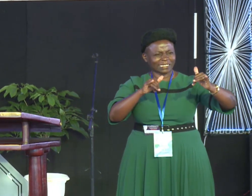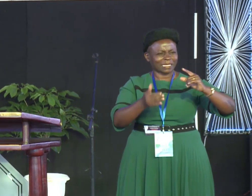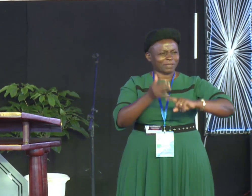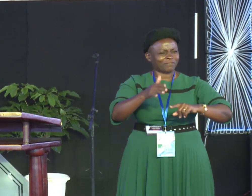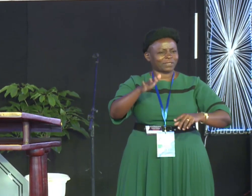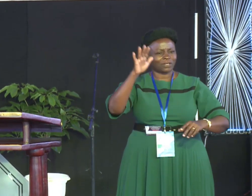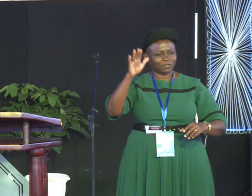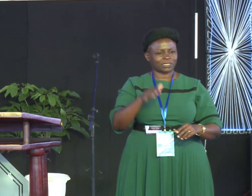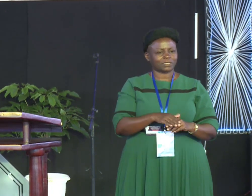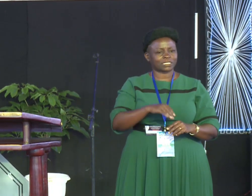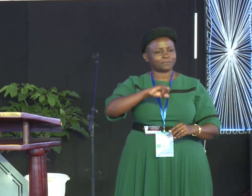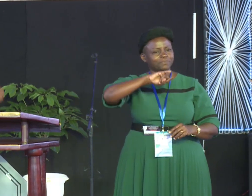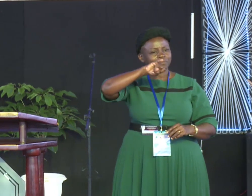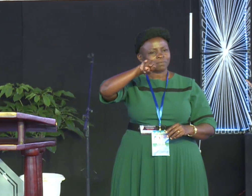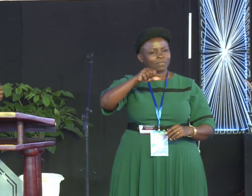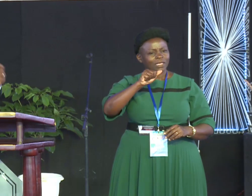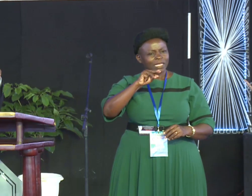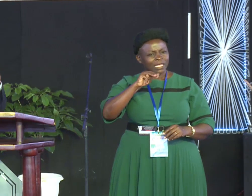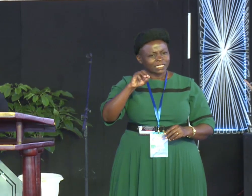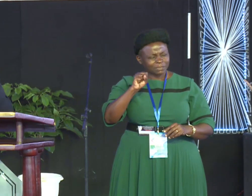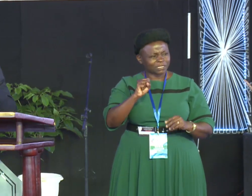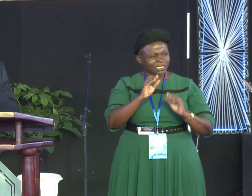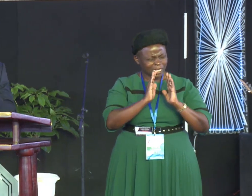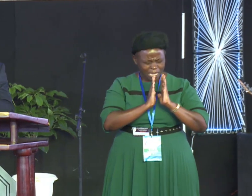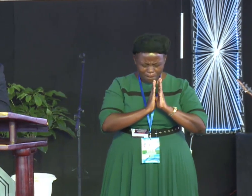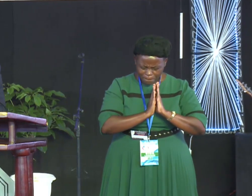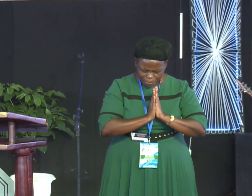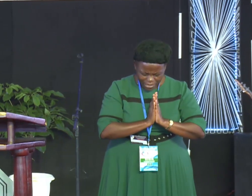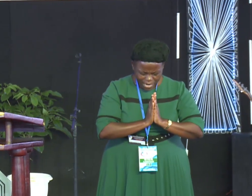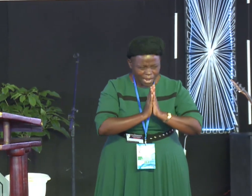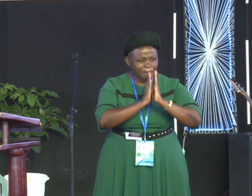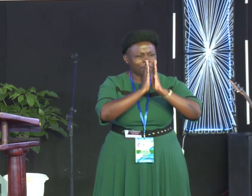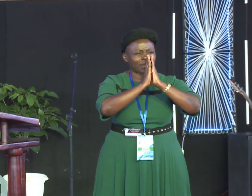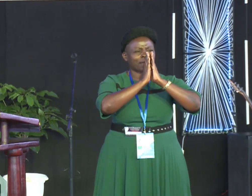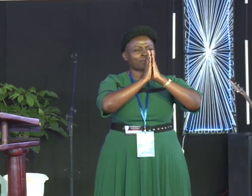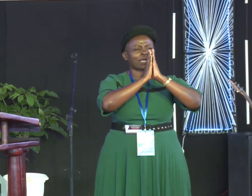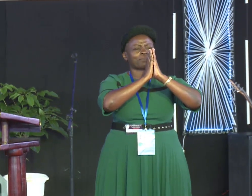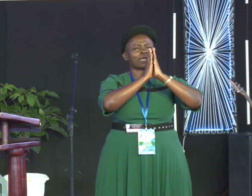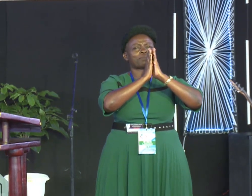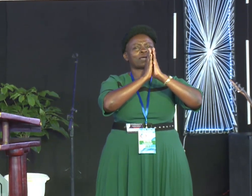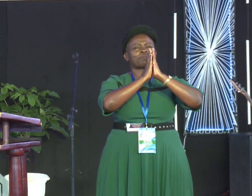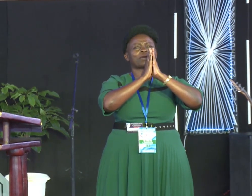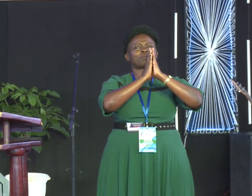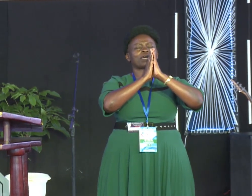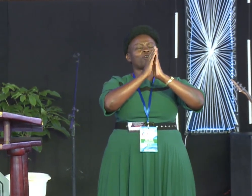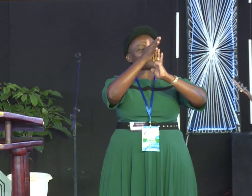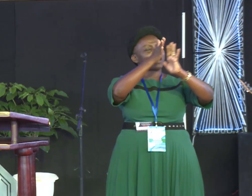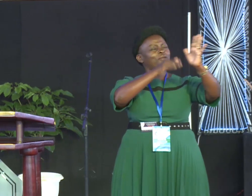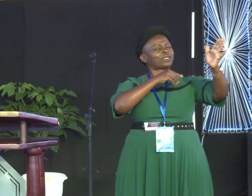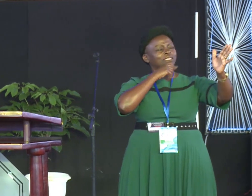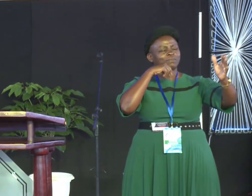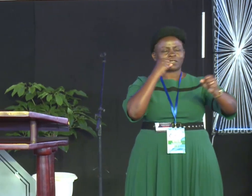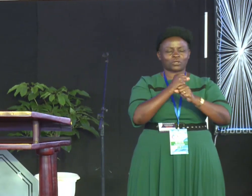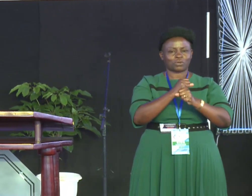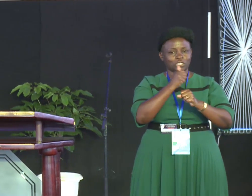Yakobo 5:16. Nti esala y'omutuukirivu ekola nnyo mu maanyi gaayo. That the prayer of a righteous man works